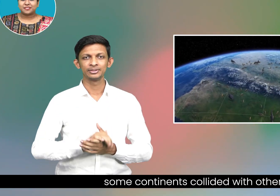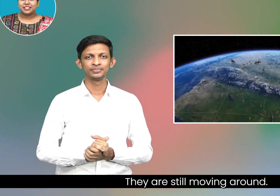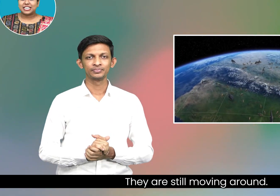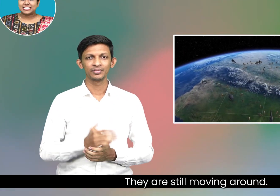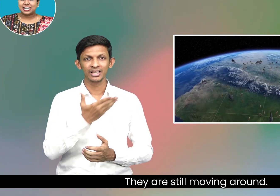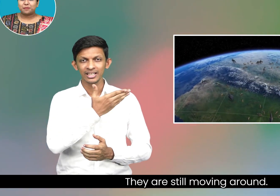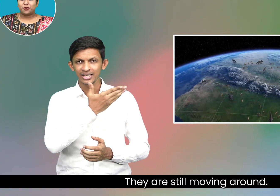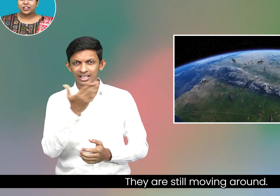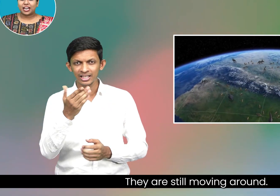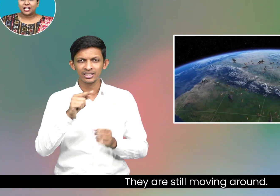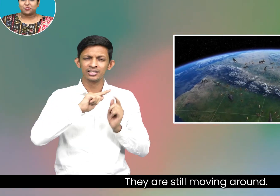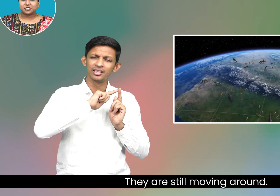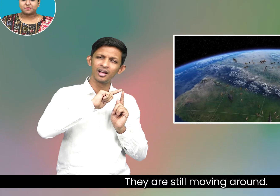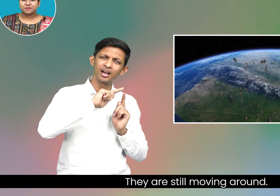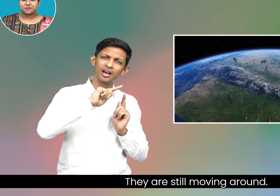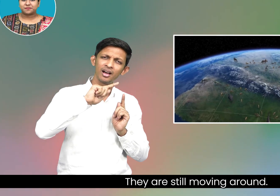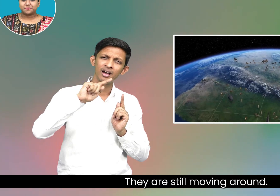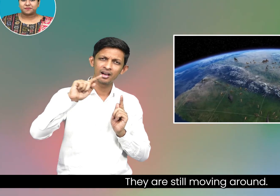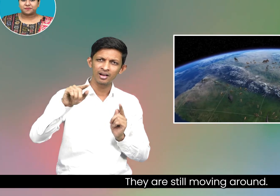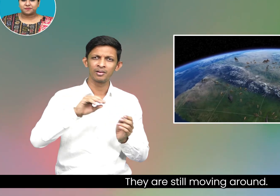They are still moving around.